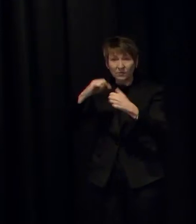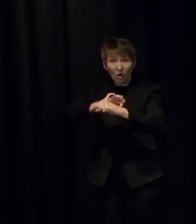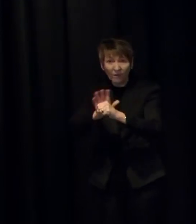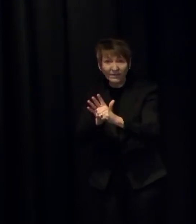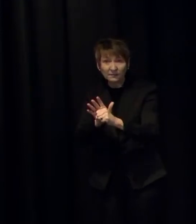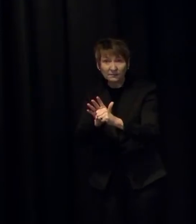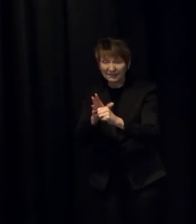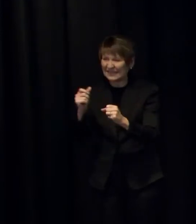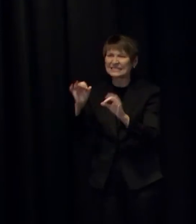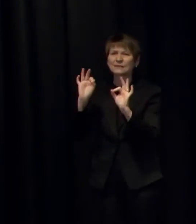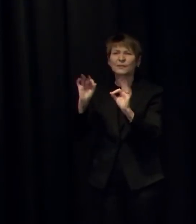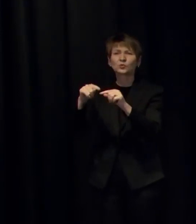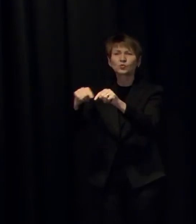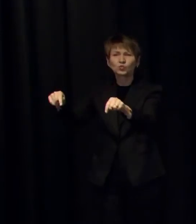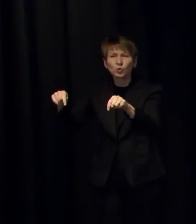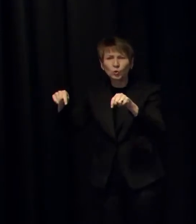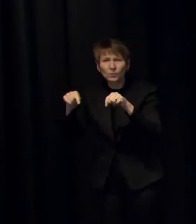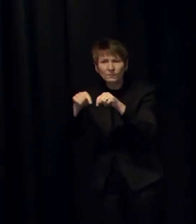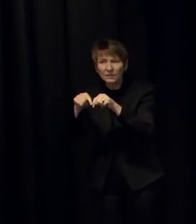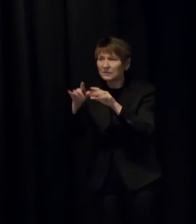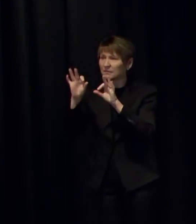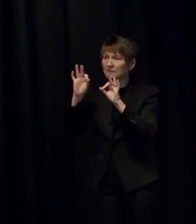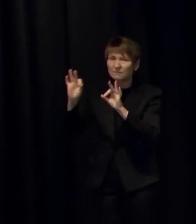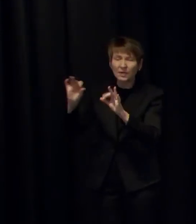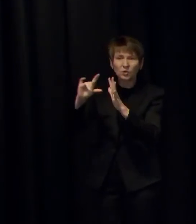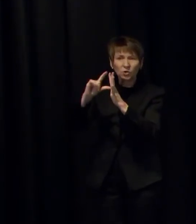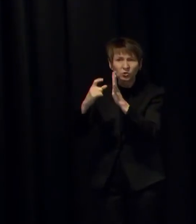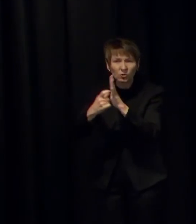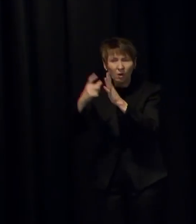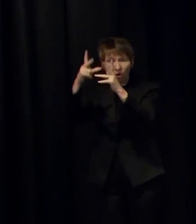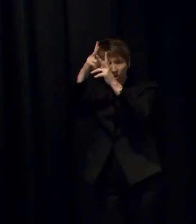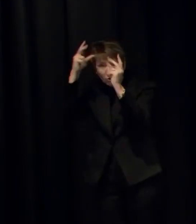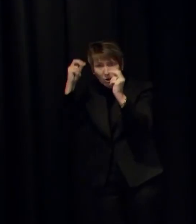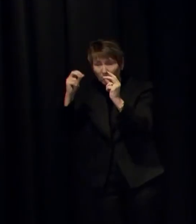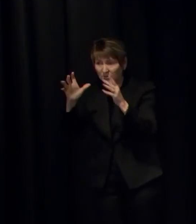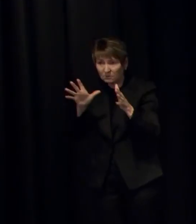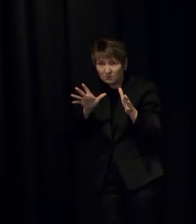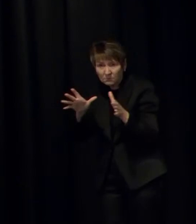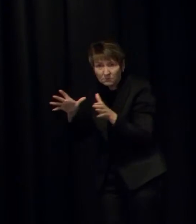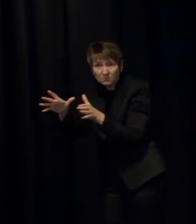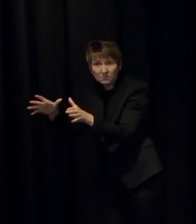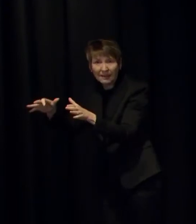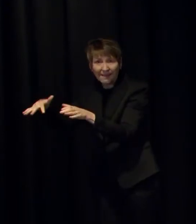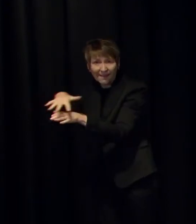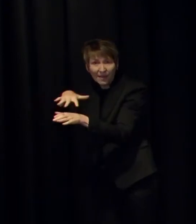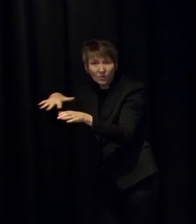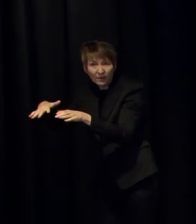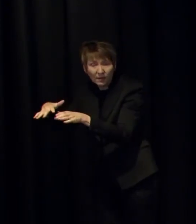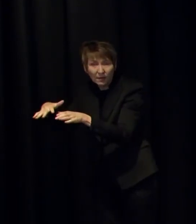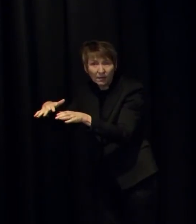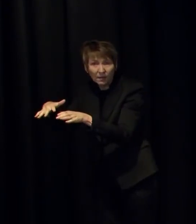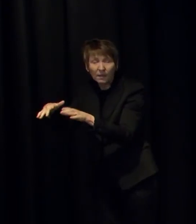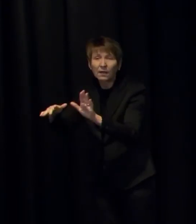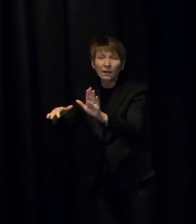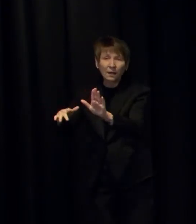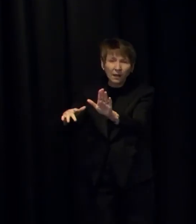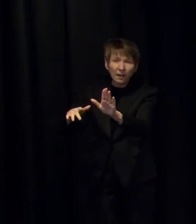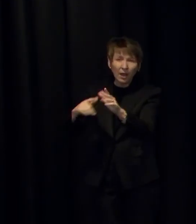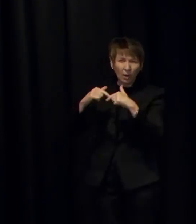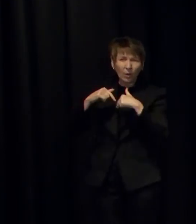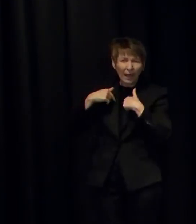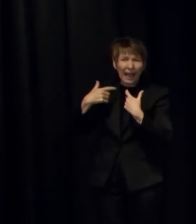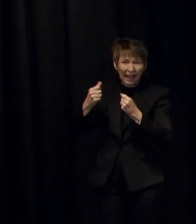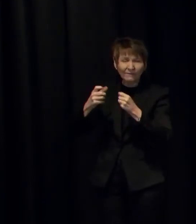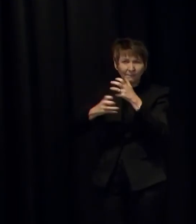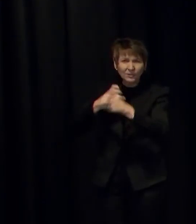where we need to provide the best care to those who need it. I would just say that is not a function of money. That's not a function of machines. It's not a